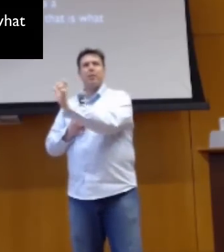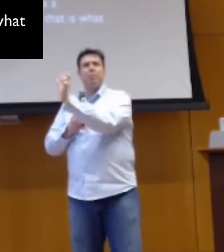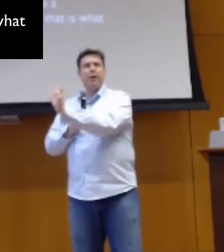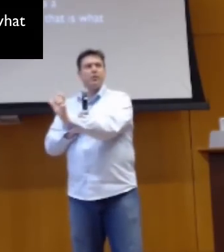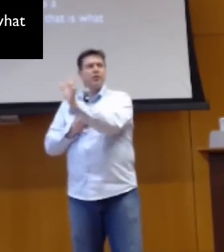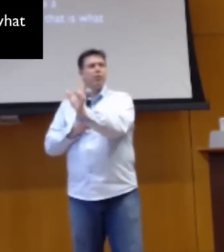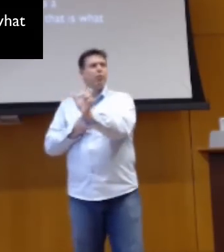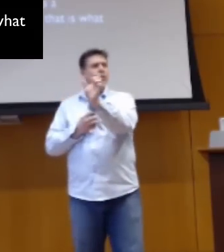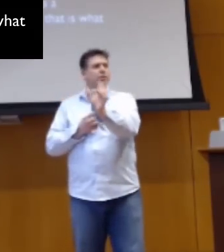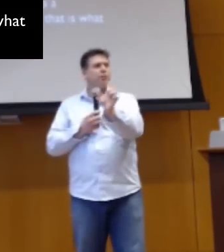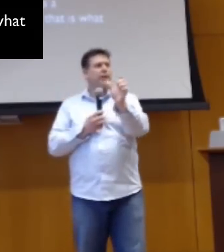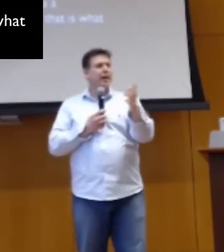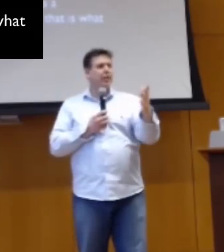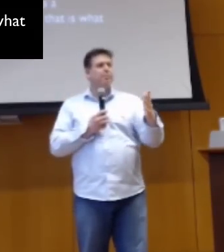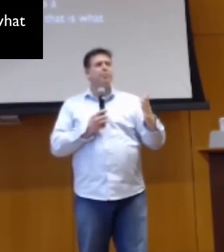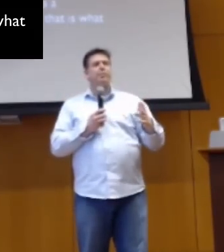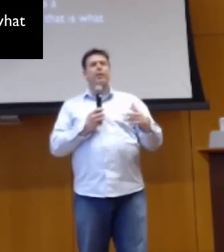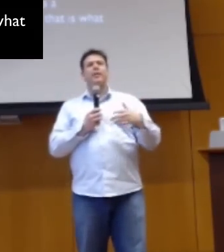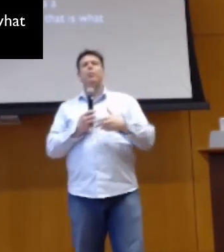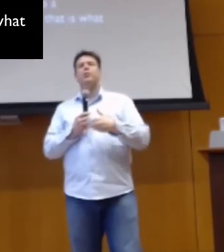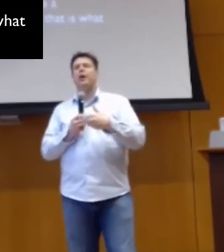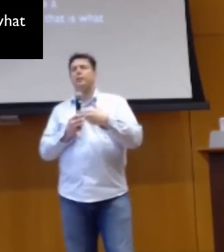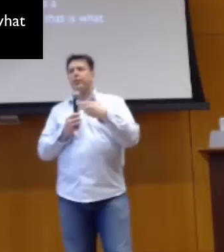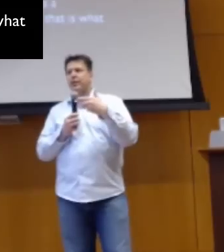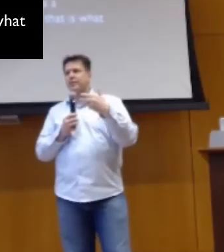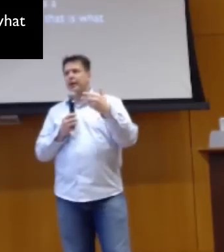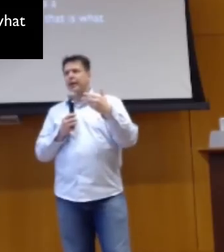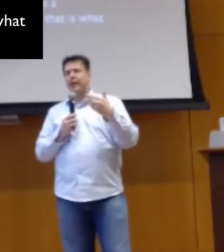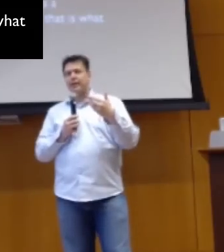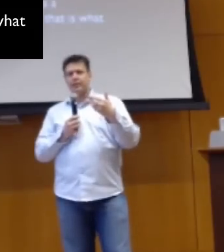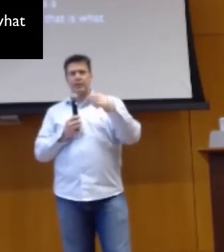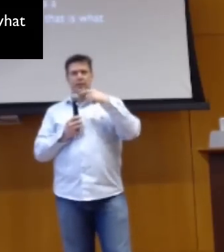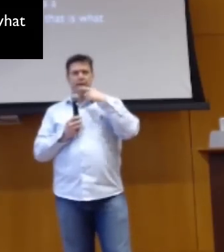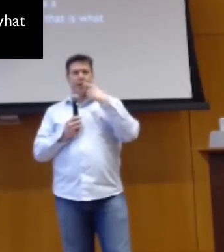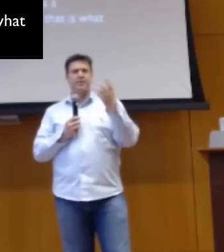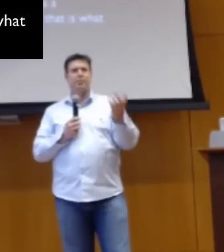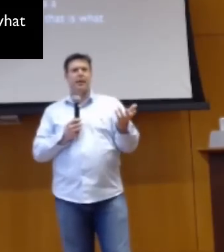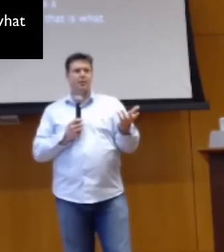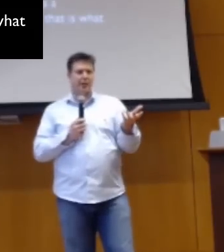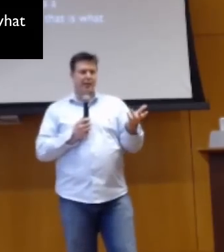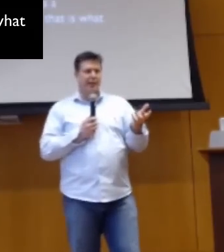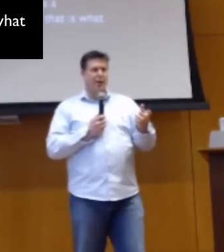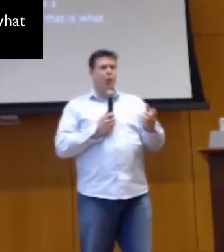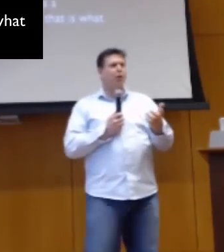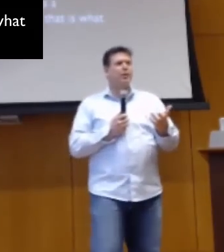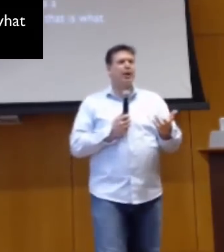about a bunch of words put together. And then when we talk about things like assimilation, what are we